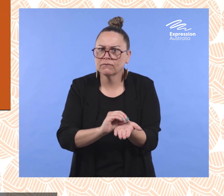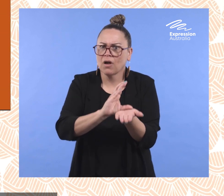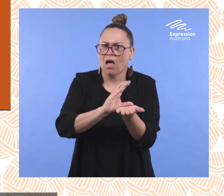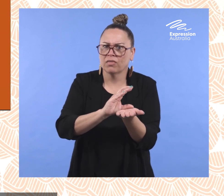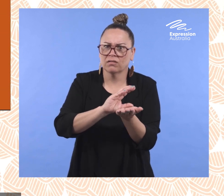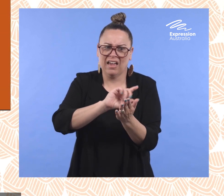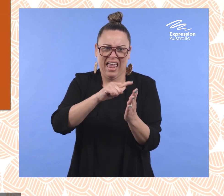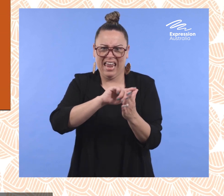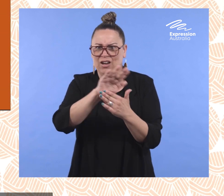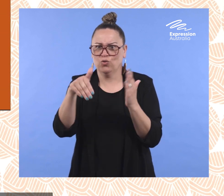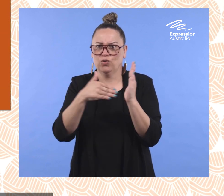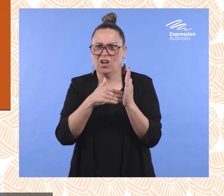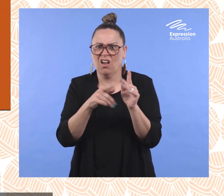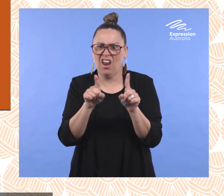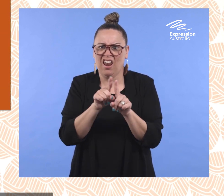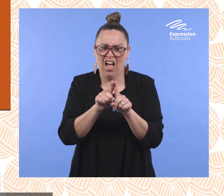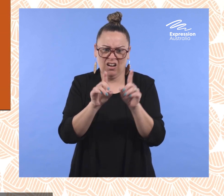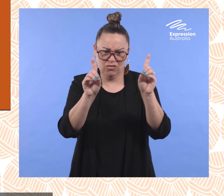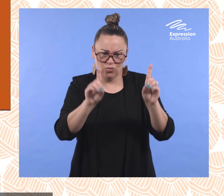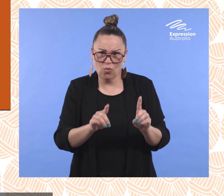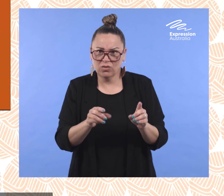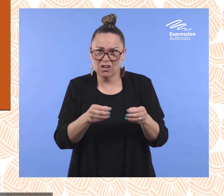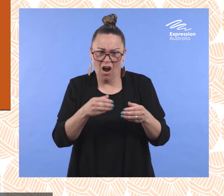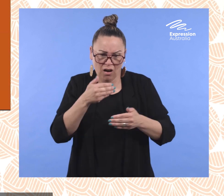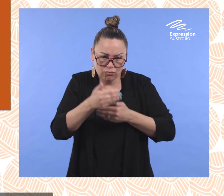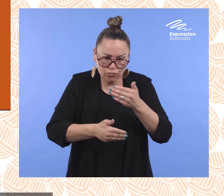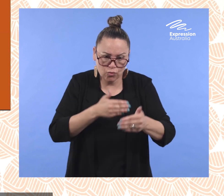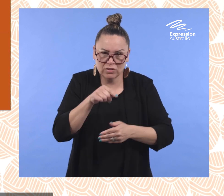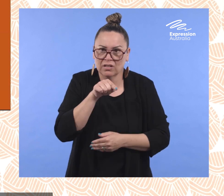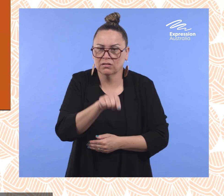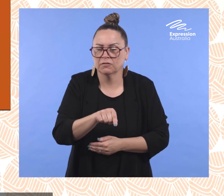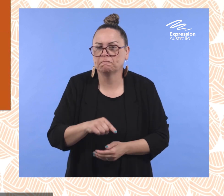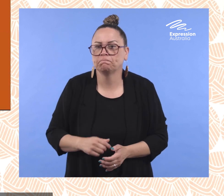very comprehensive, yes, it is, co-design process.